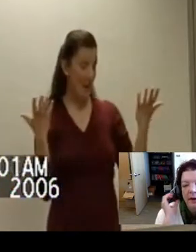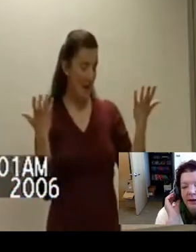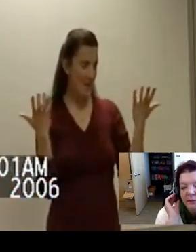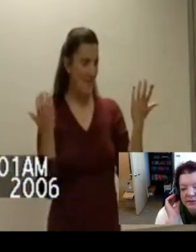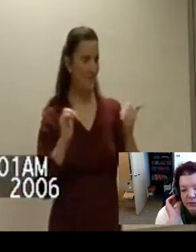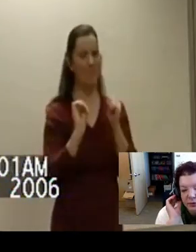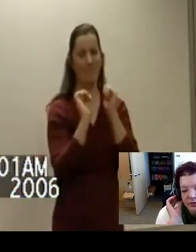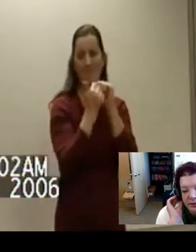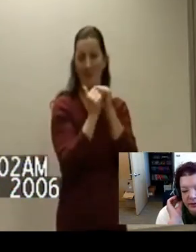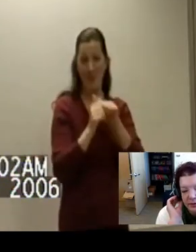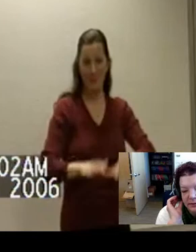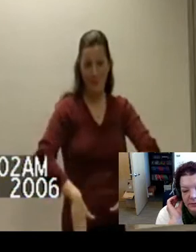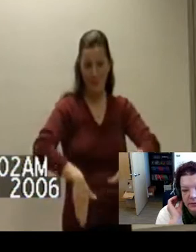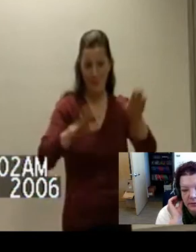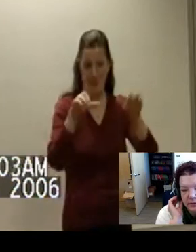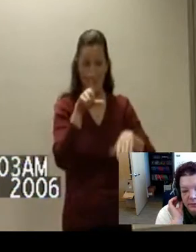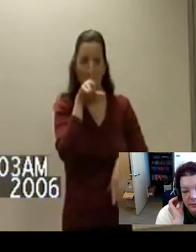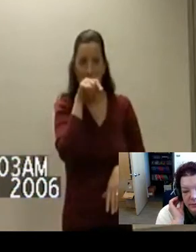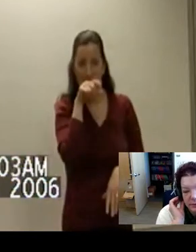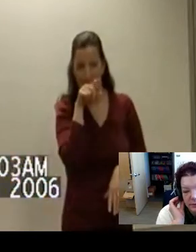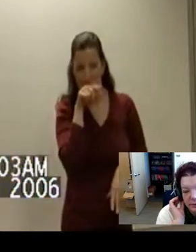Hi, my name is April Truckee.